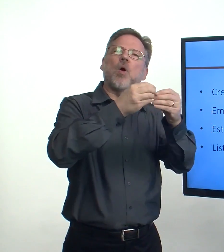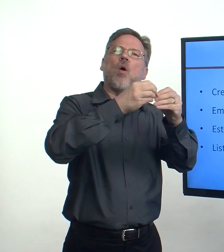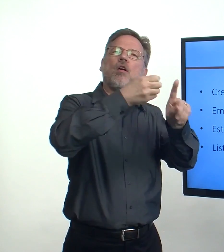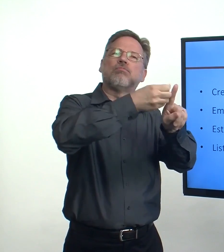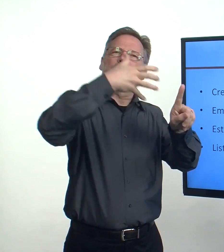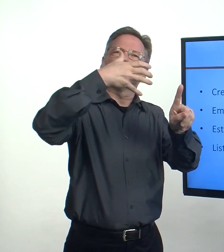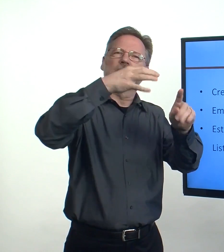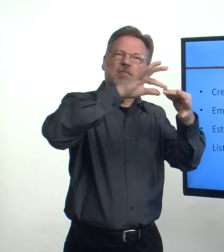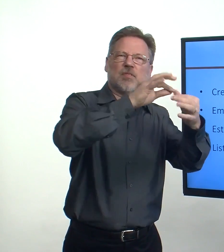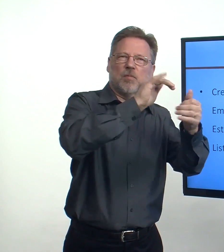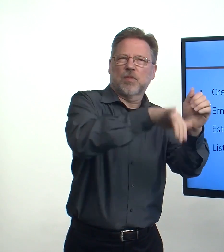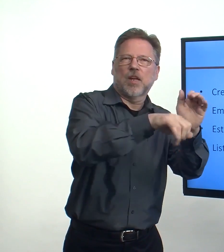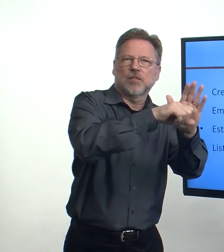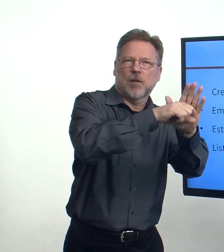through embedding.